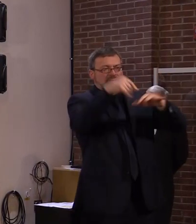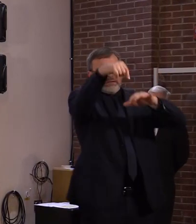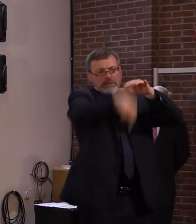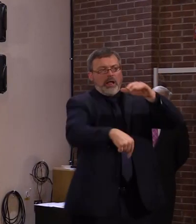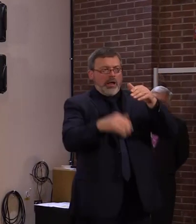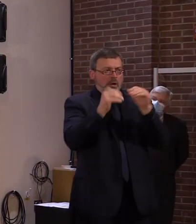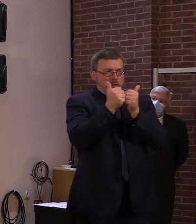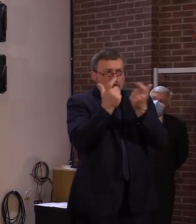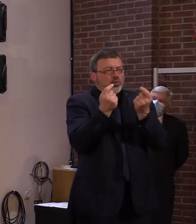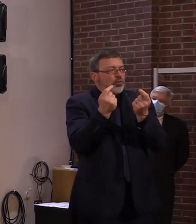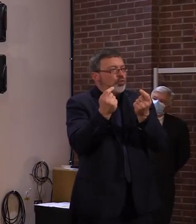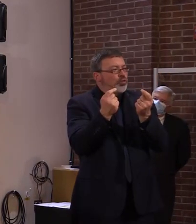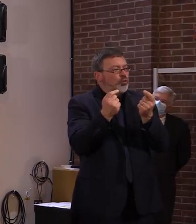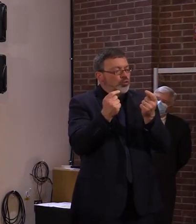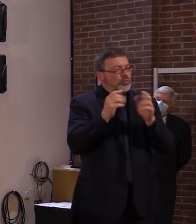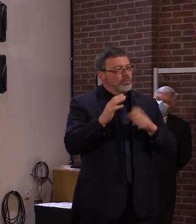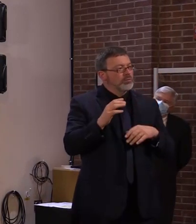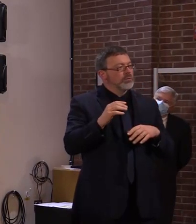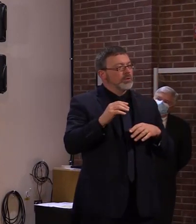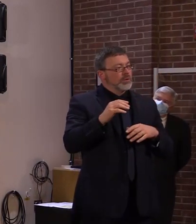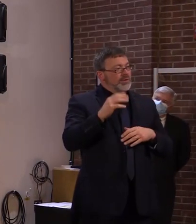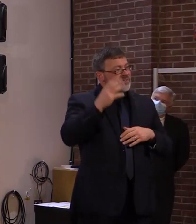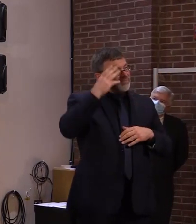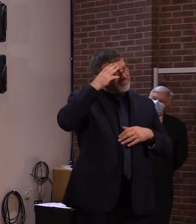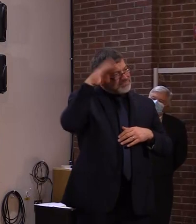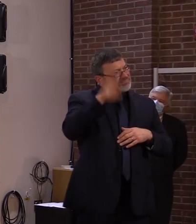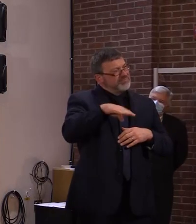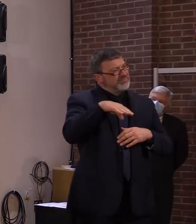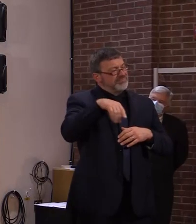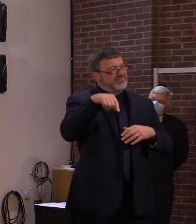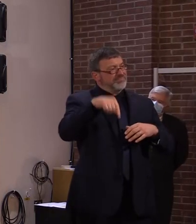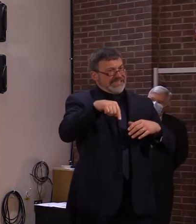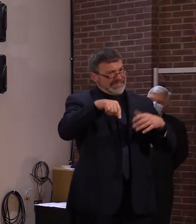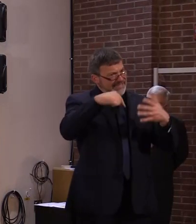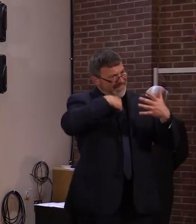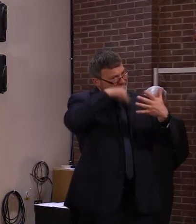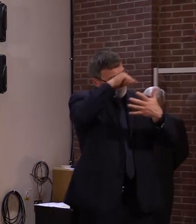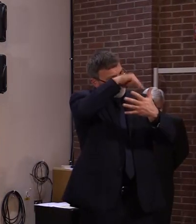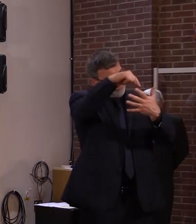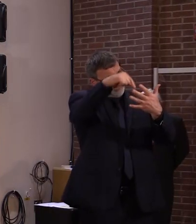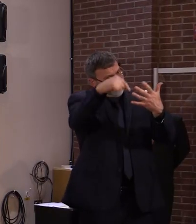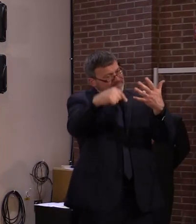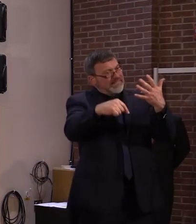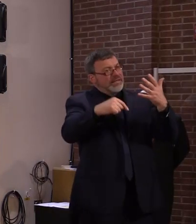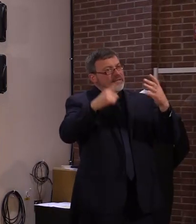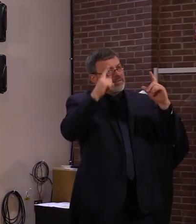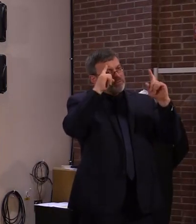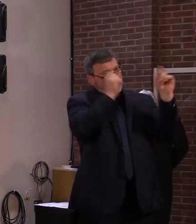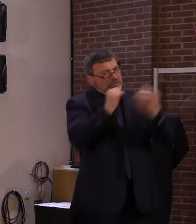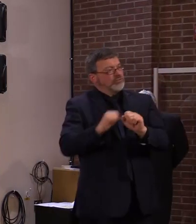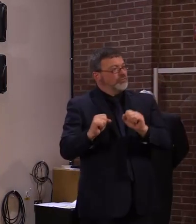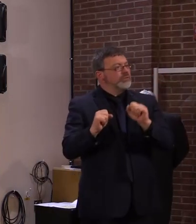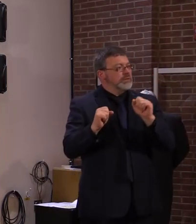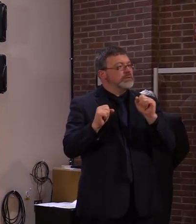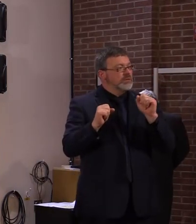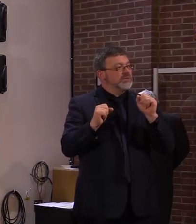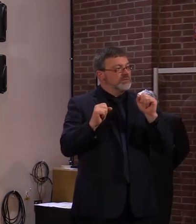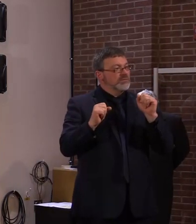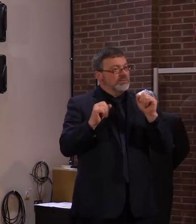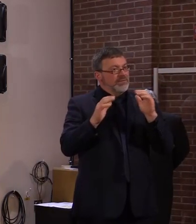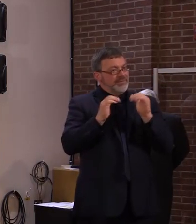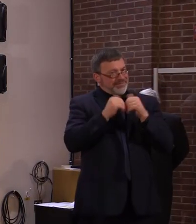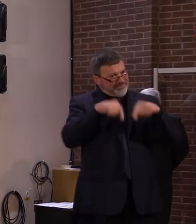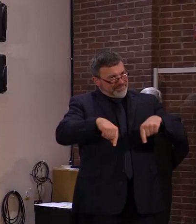But remember, I said this is a package. For the duration of this year, and certainly to prepare ourselves for